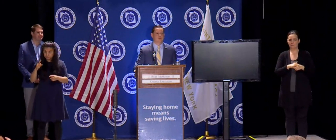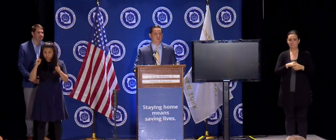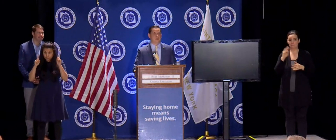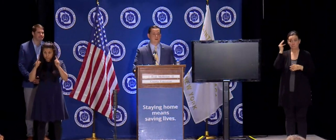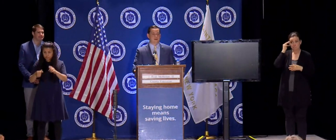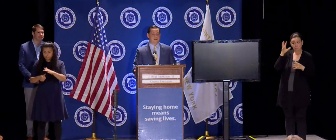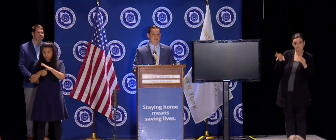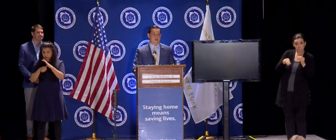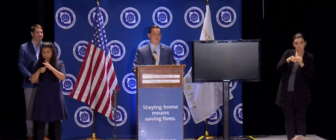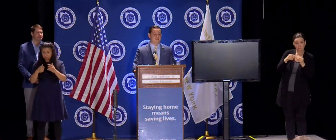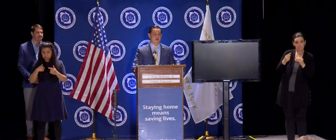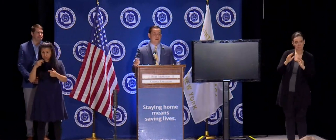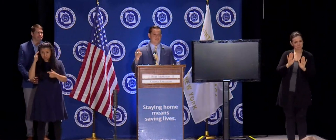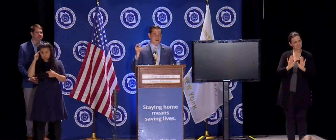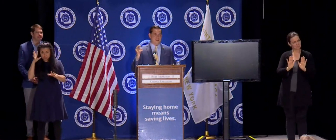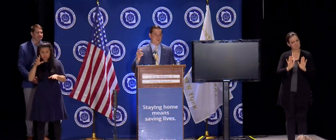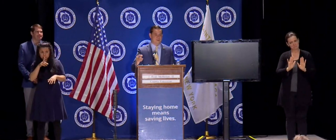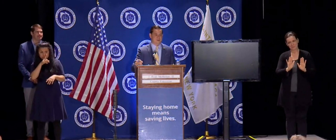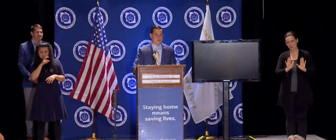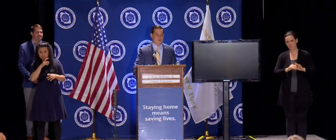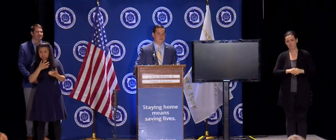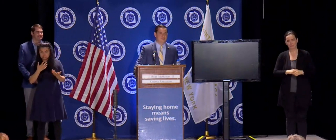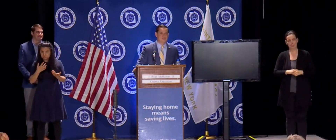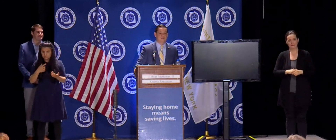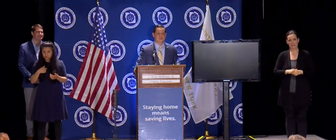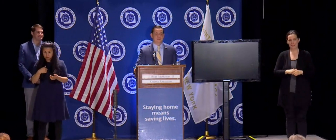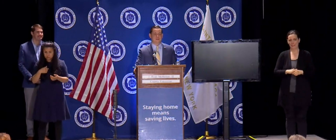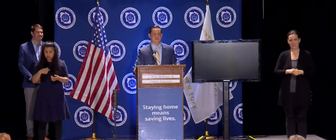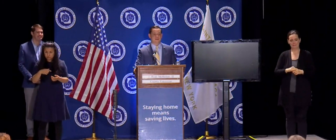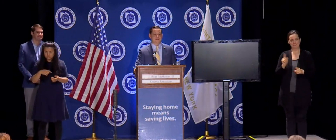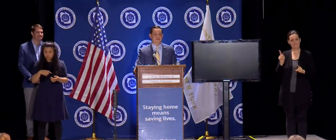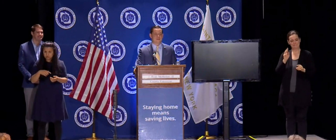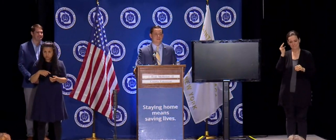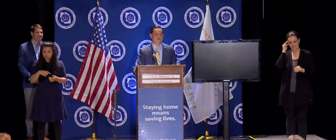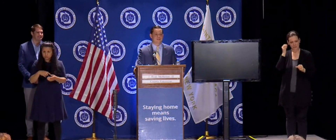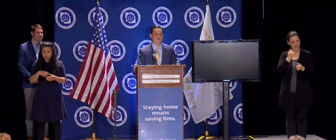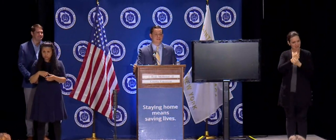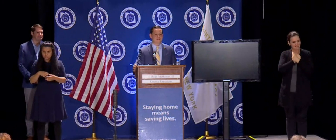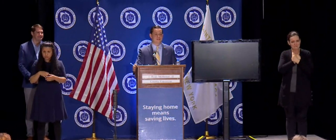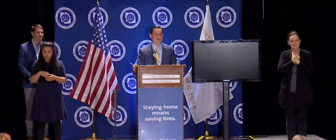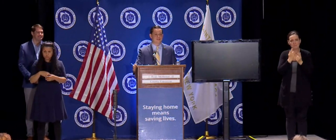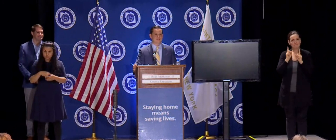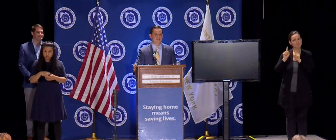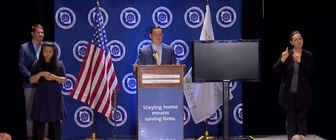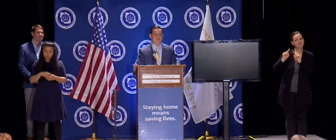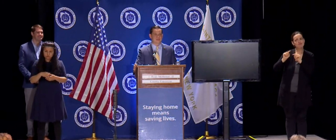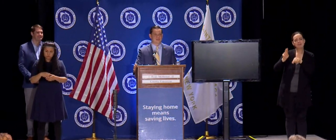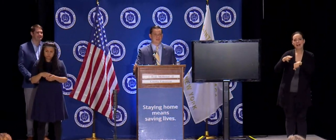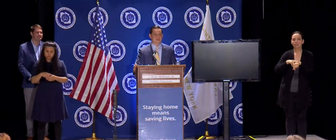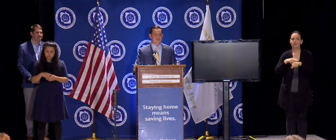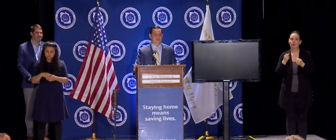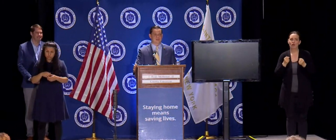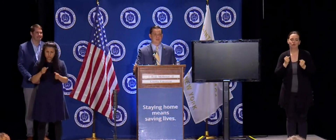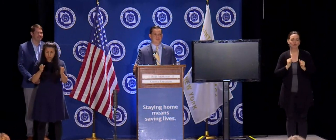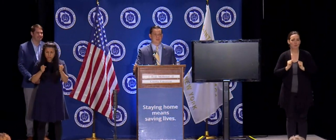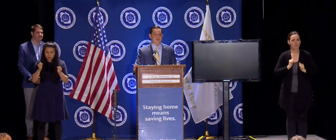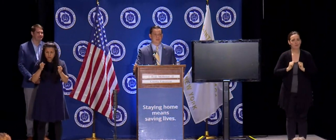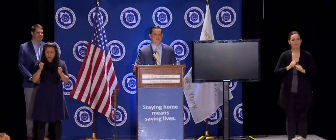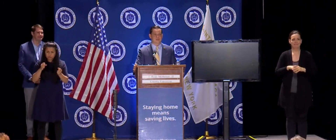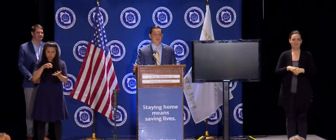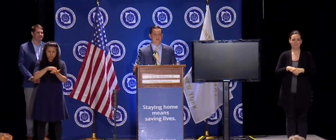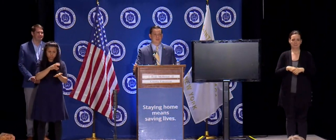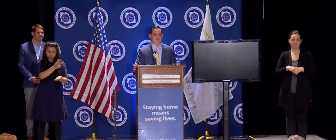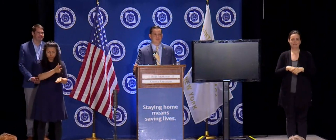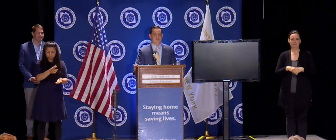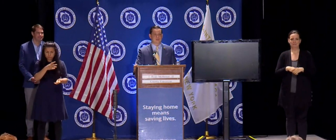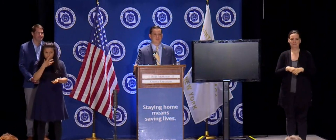Yeah. He loves the Nationals. Do you have any concerns, hoping that it's still set in place